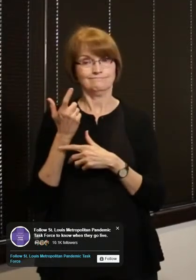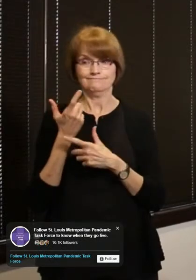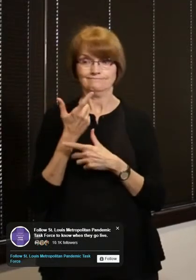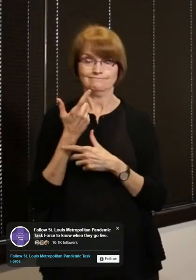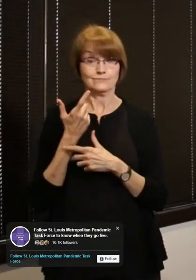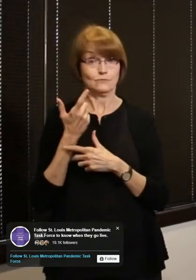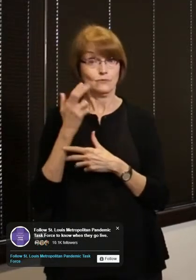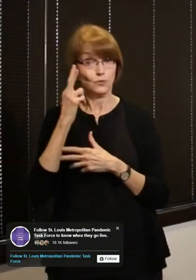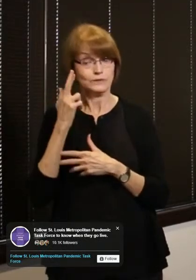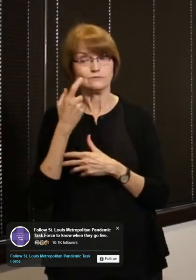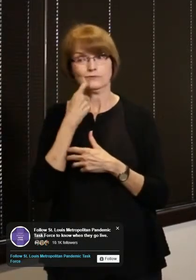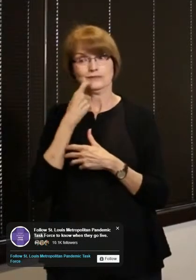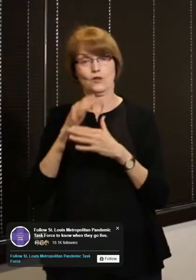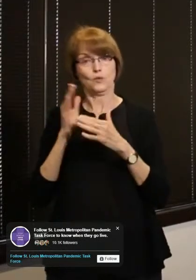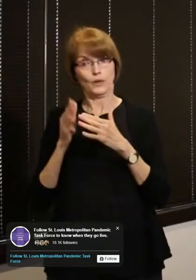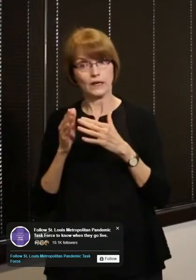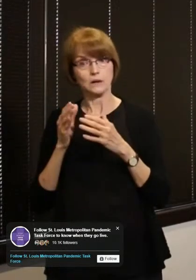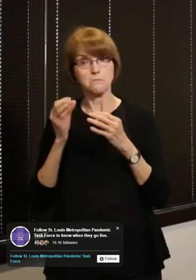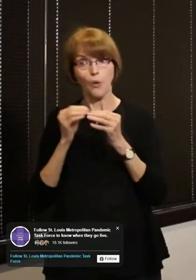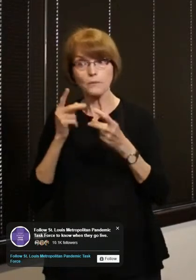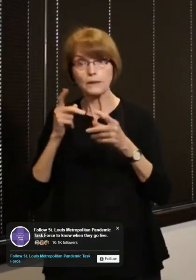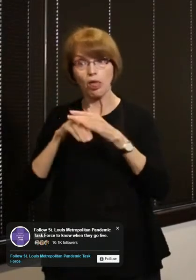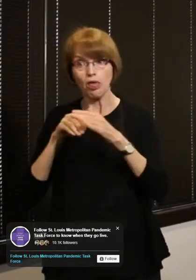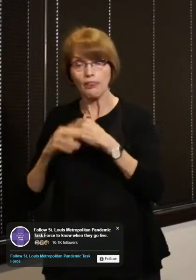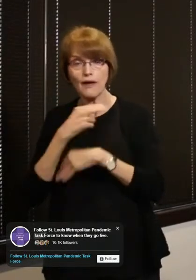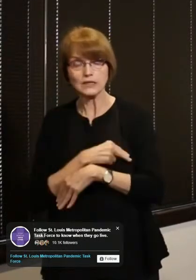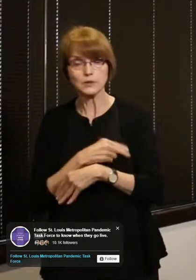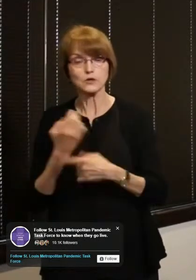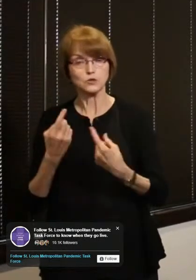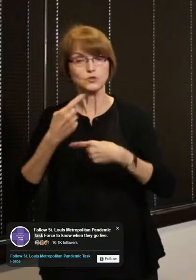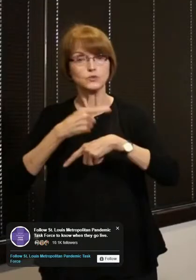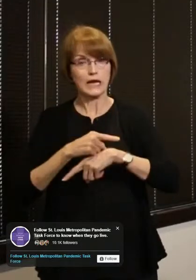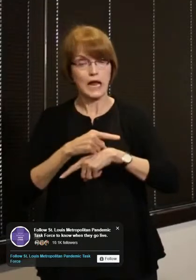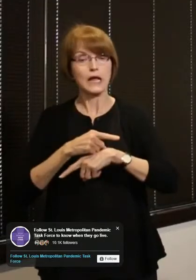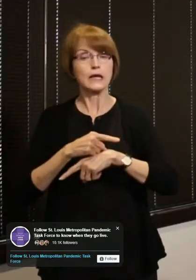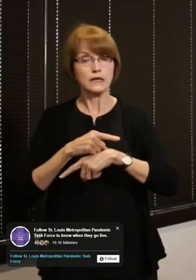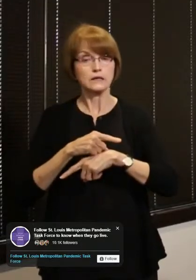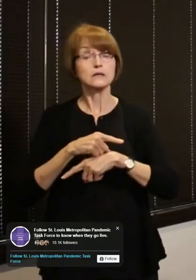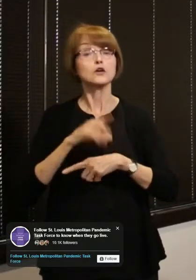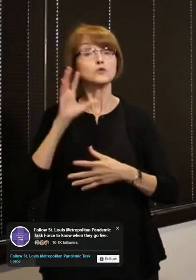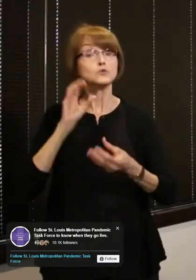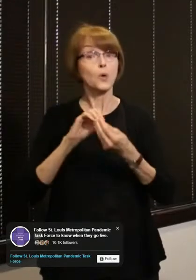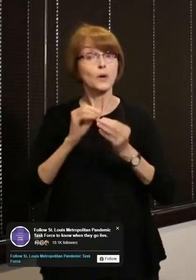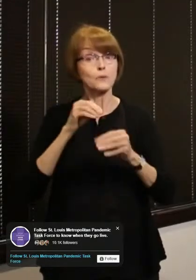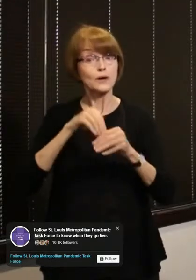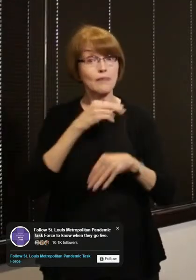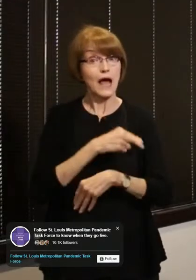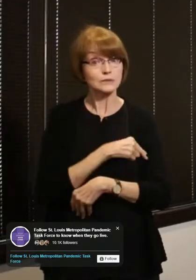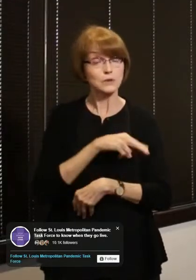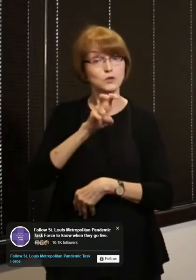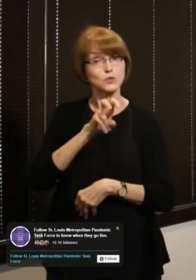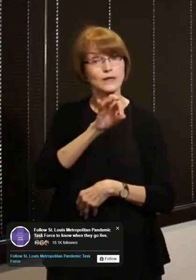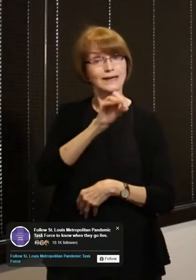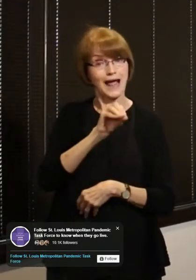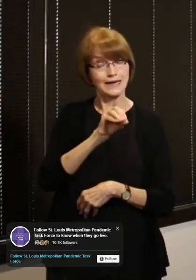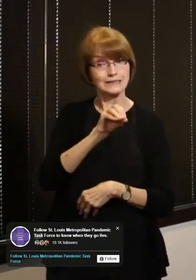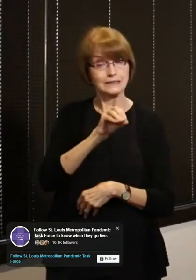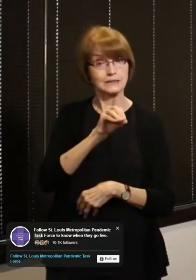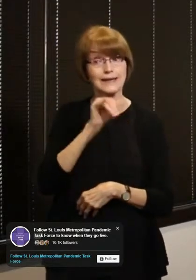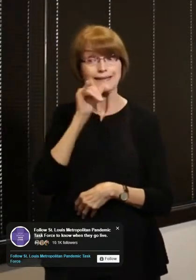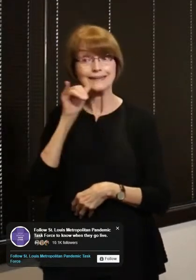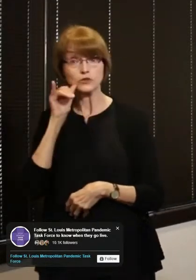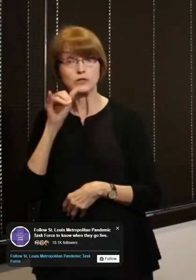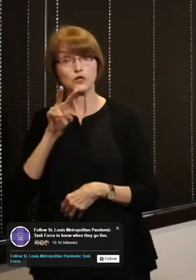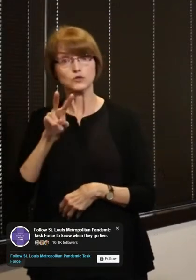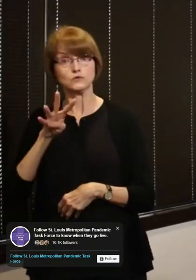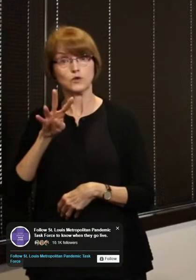saw over the weekend. And so today we have 290 hospitalizations, which is up from 242